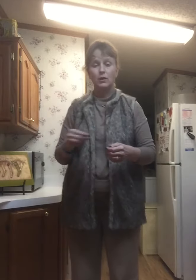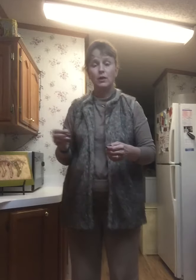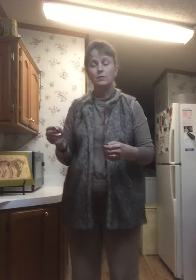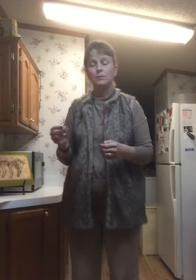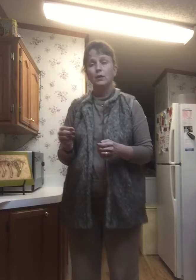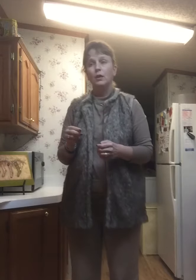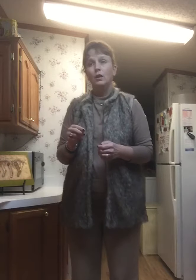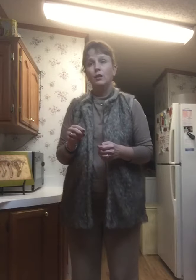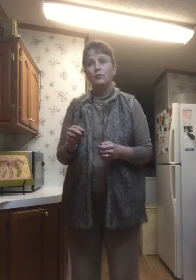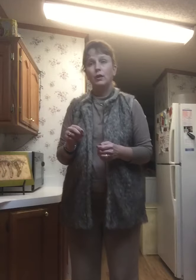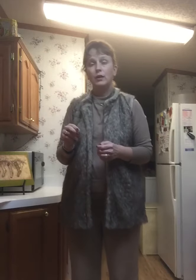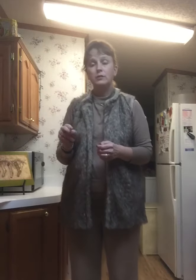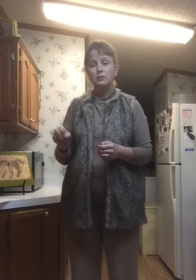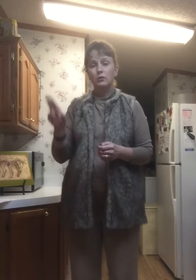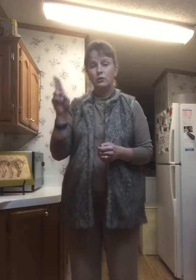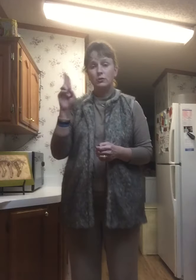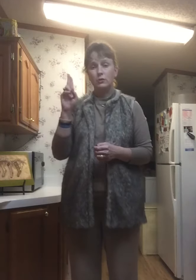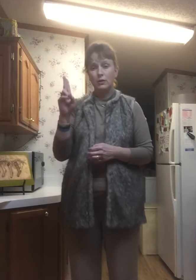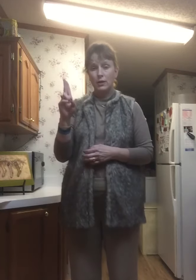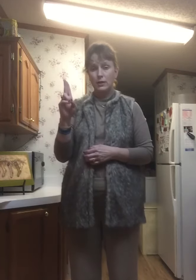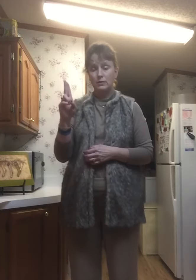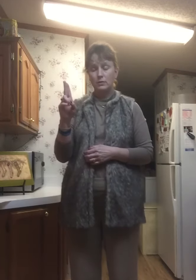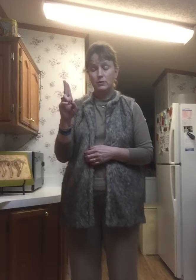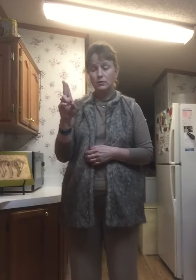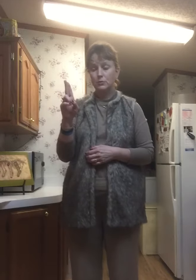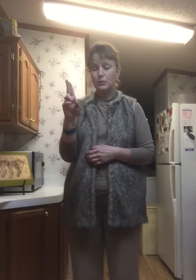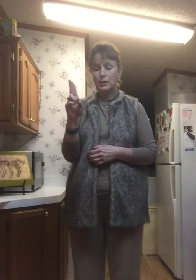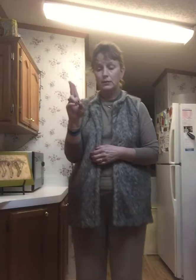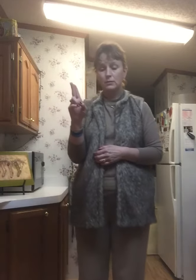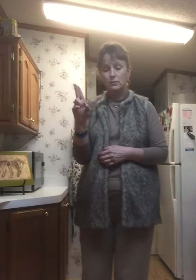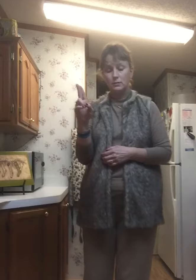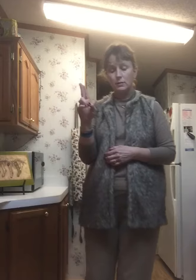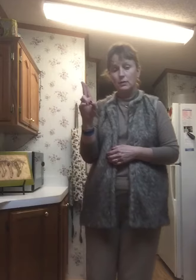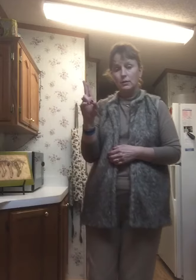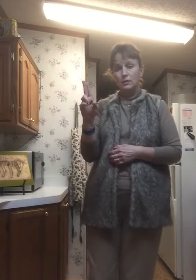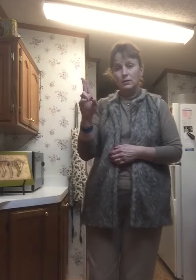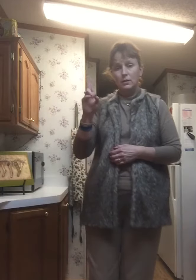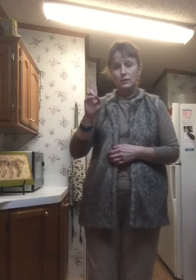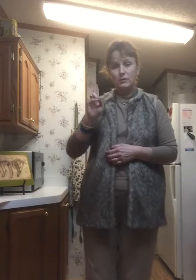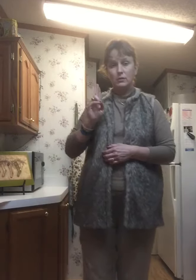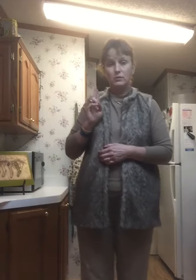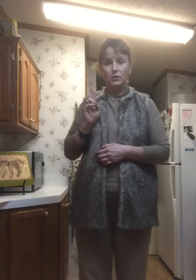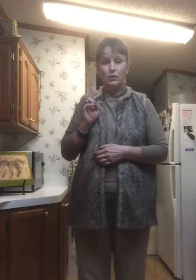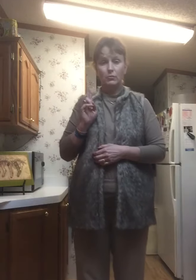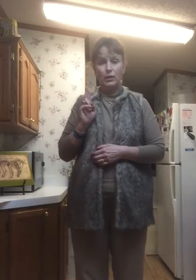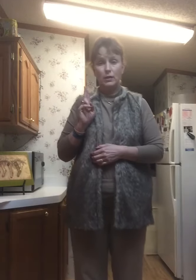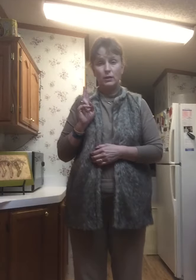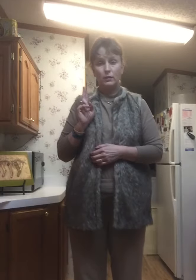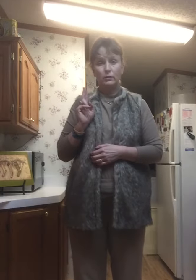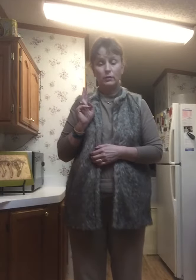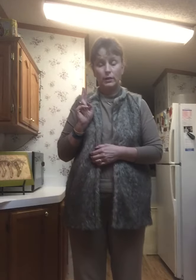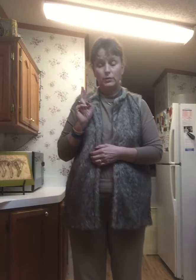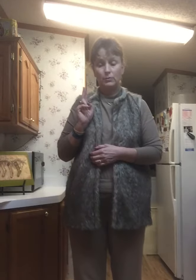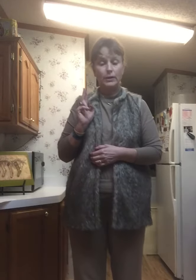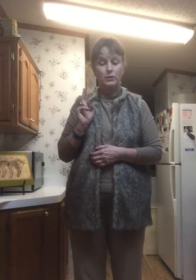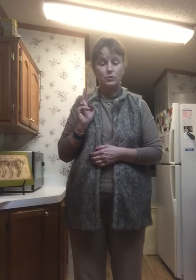Okay. For us, you're going to do your two hands. And it's going to start right here at your right